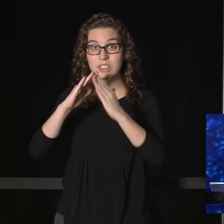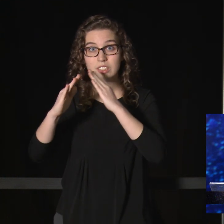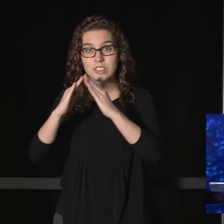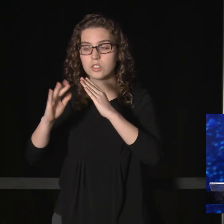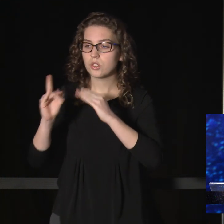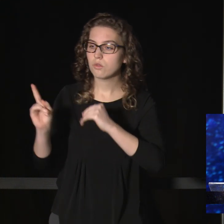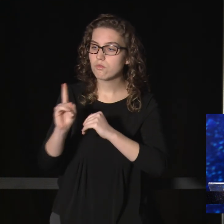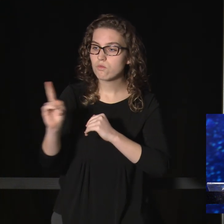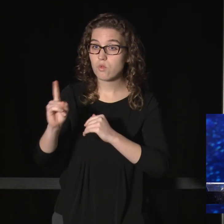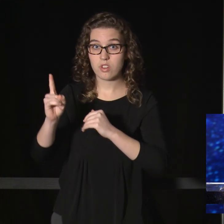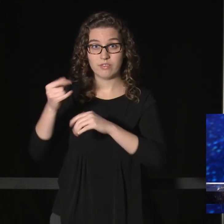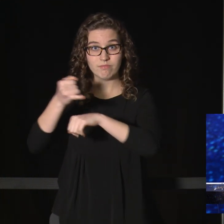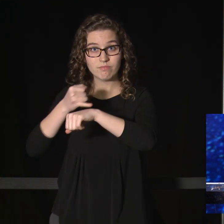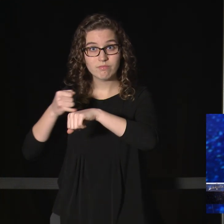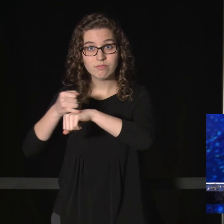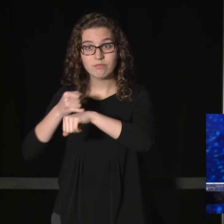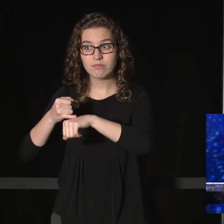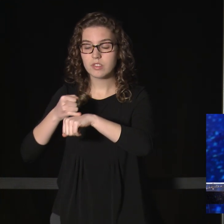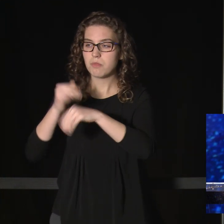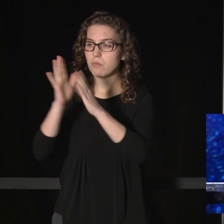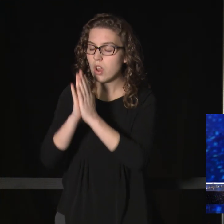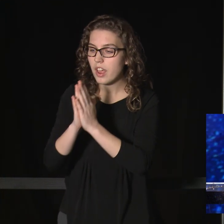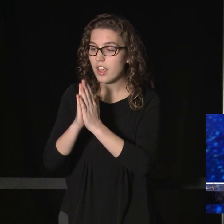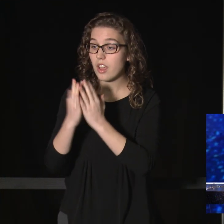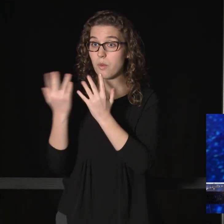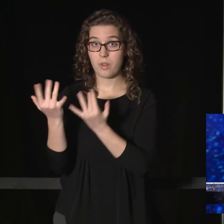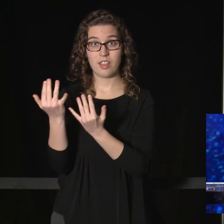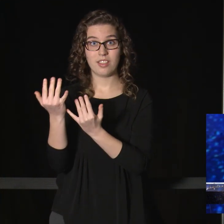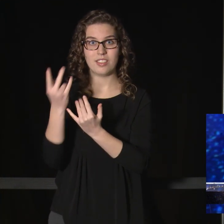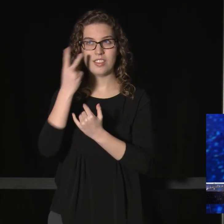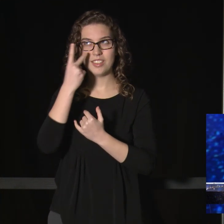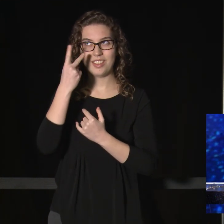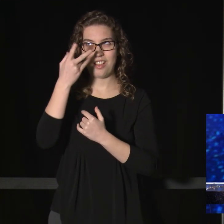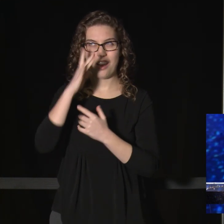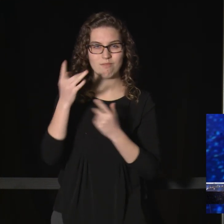we're going to pray and we're going to wait and we're going to see what God is going to do.